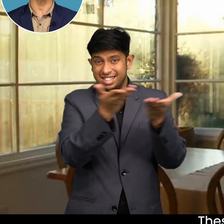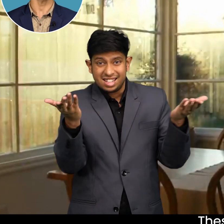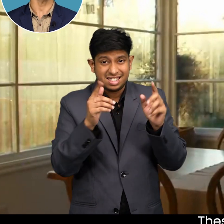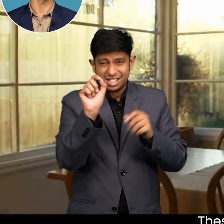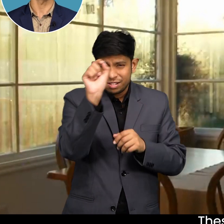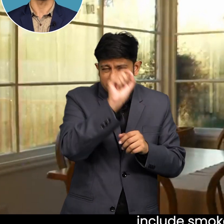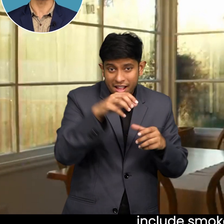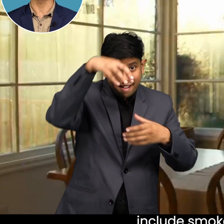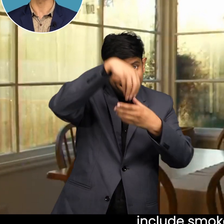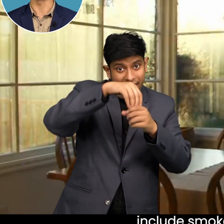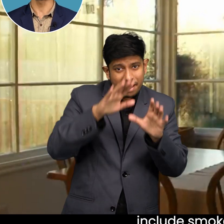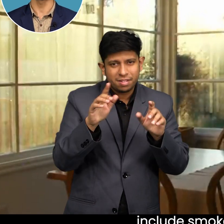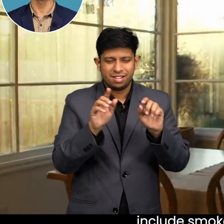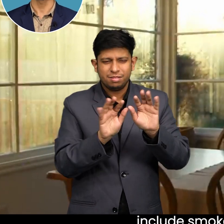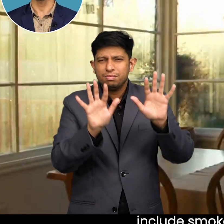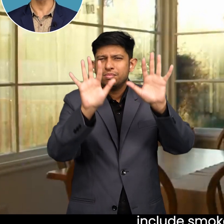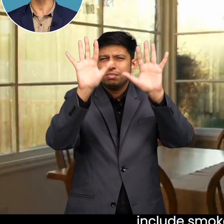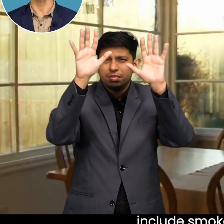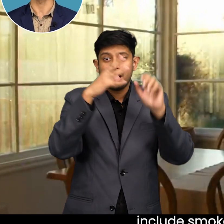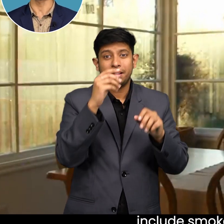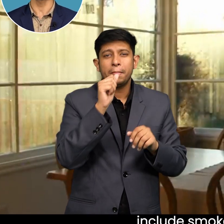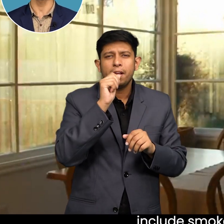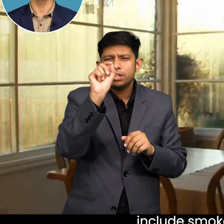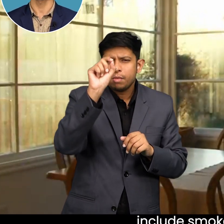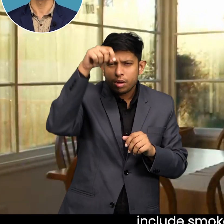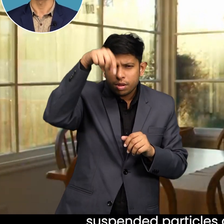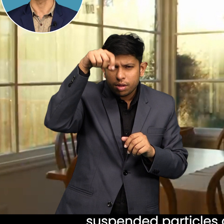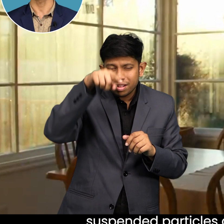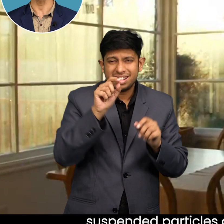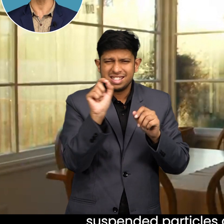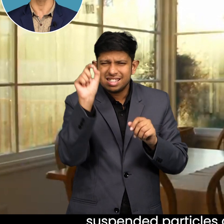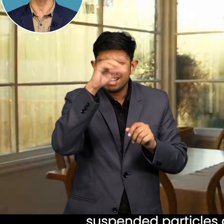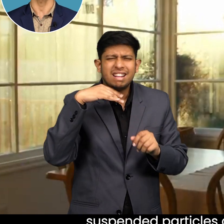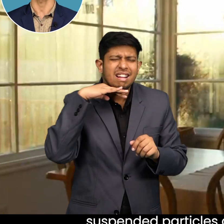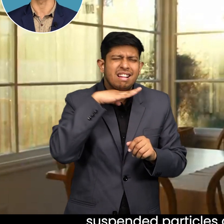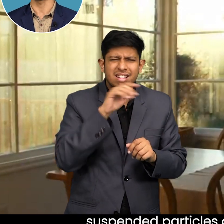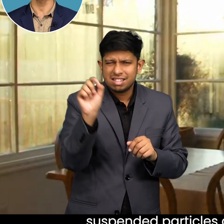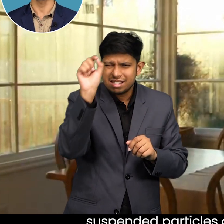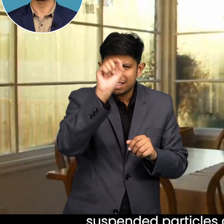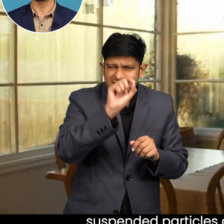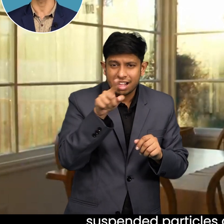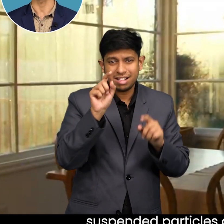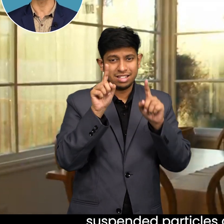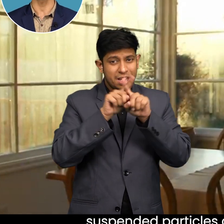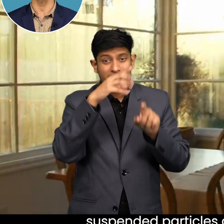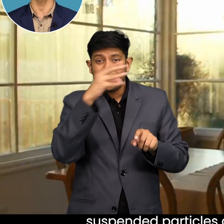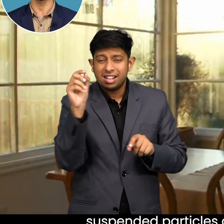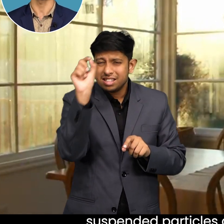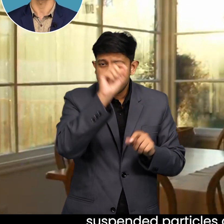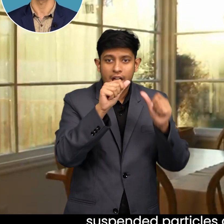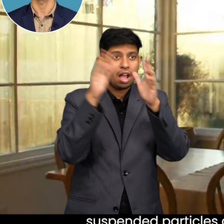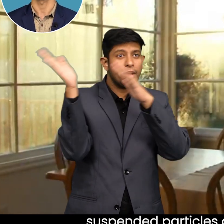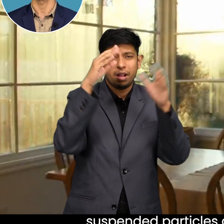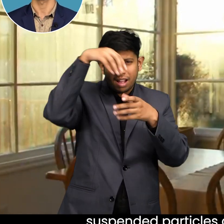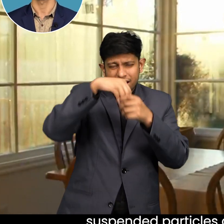These particles include smoke, tiny water droplets, suspended particles of dust and molecules of